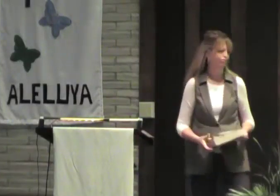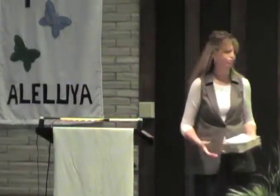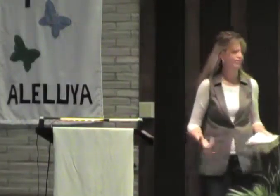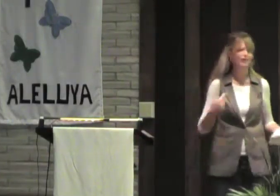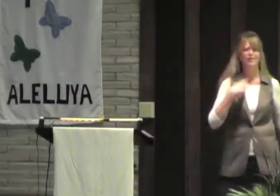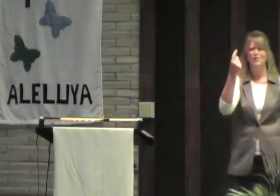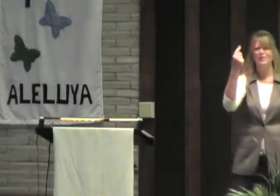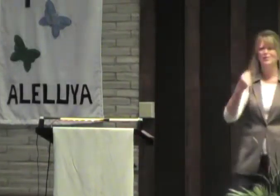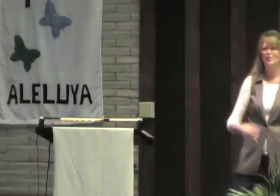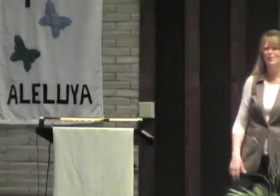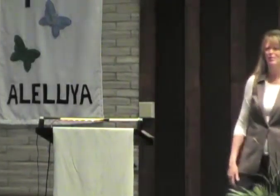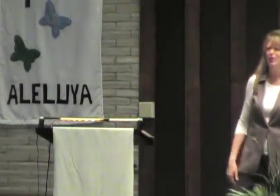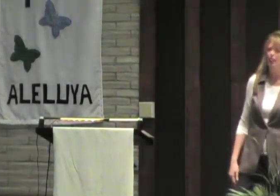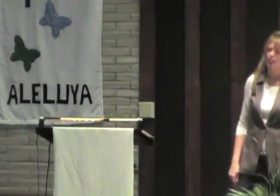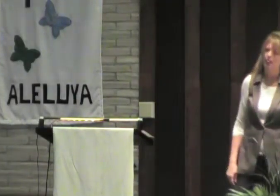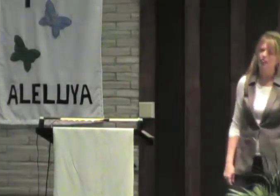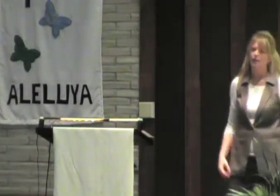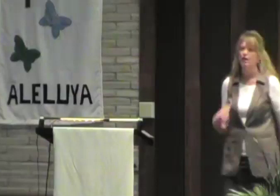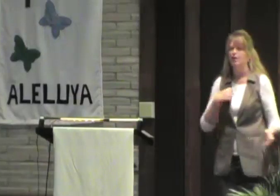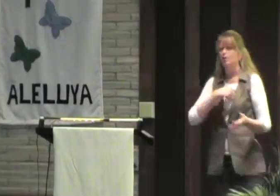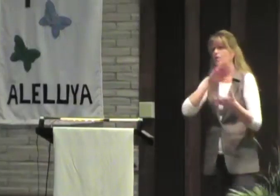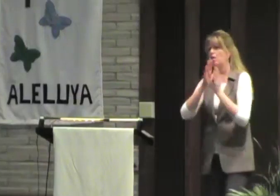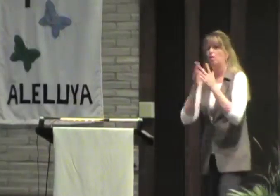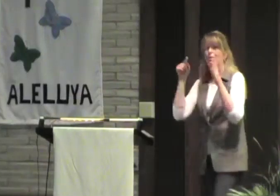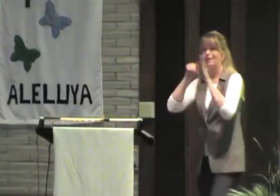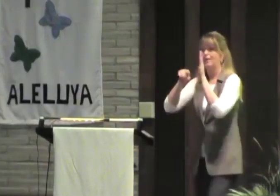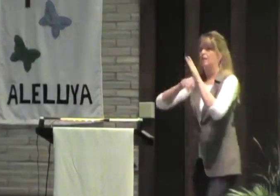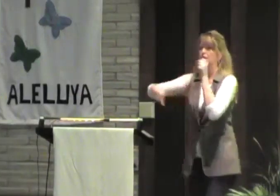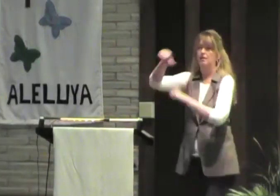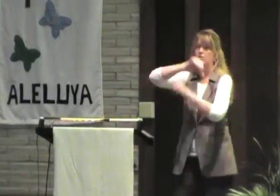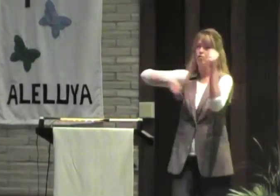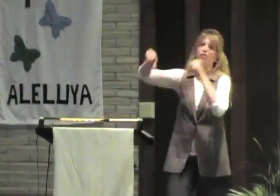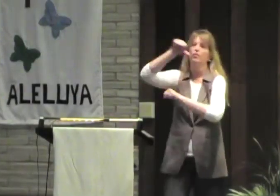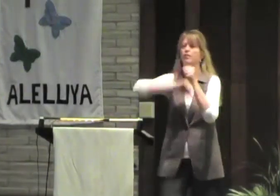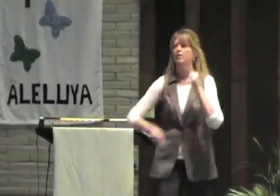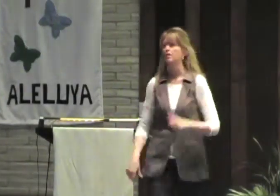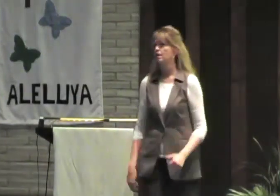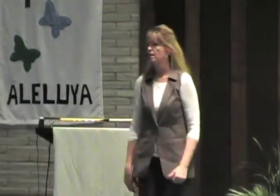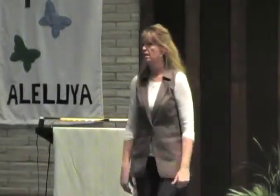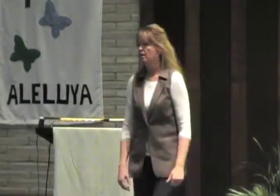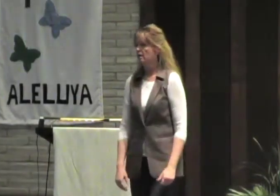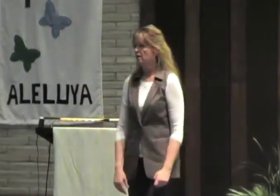this, I don't know what I would do. We would kill each other.